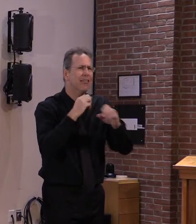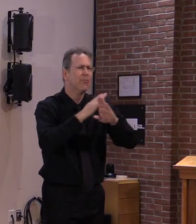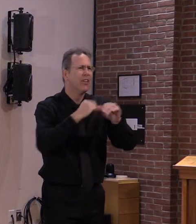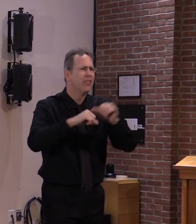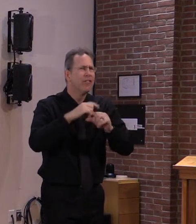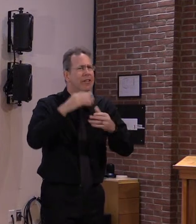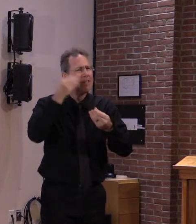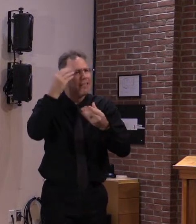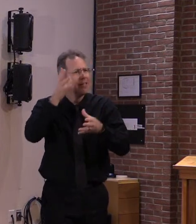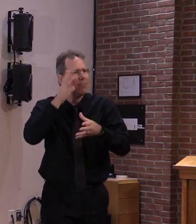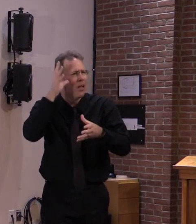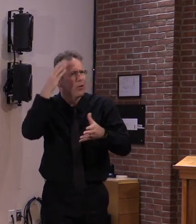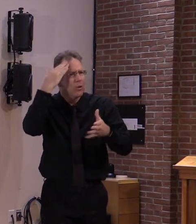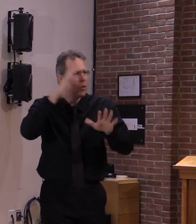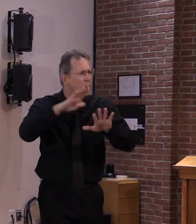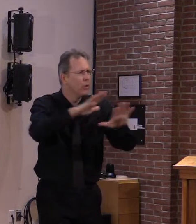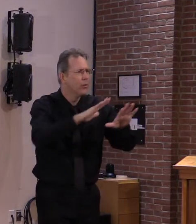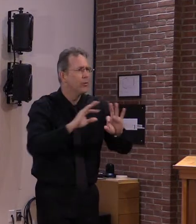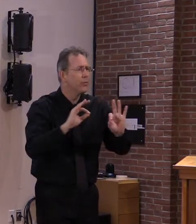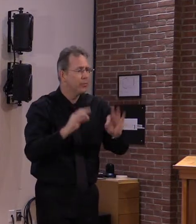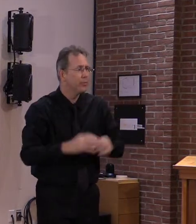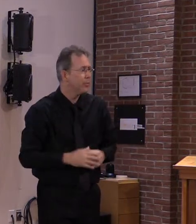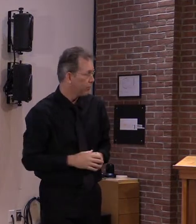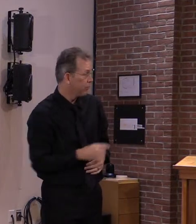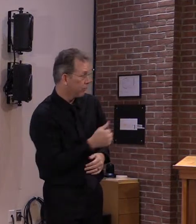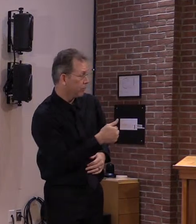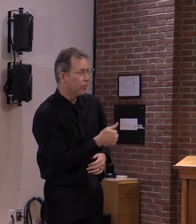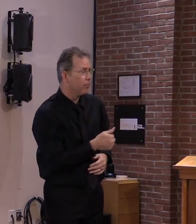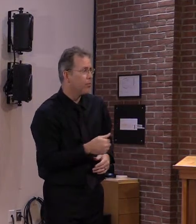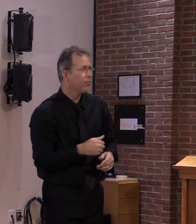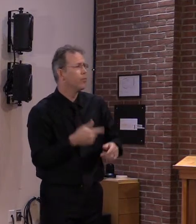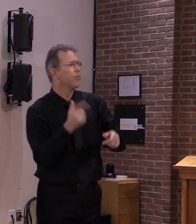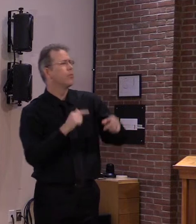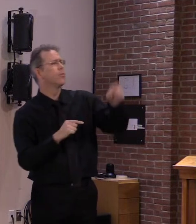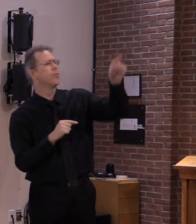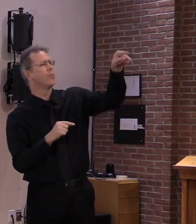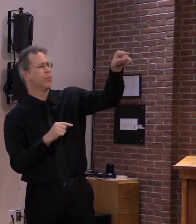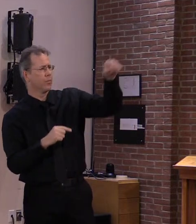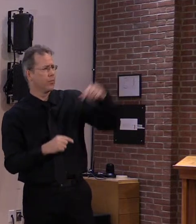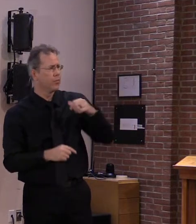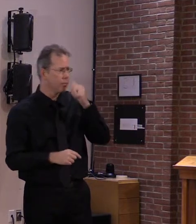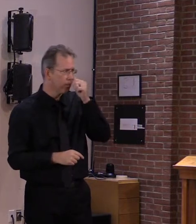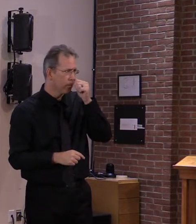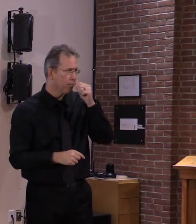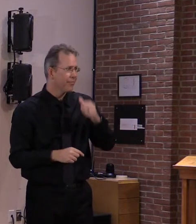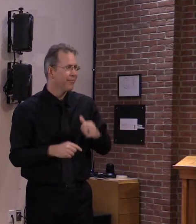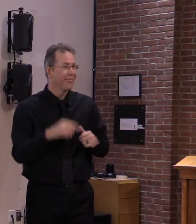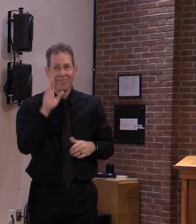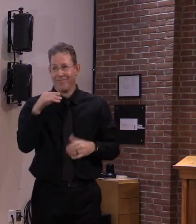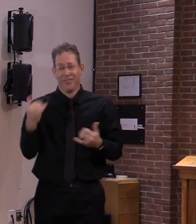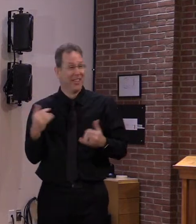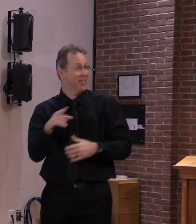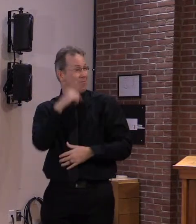this: please quarantine yourselves at home, and please get tested now and in 7 days.